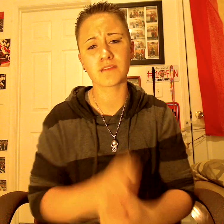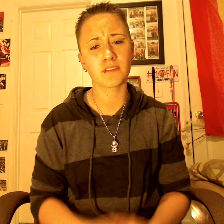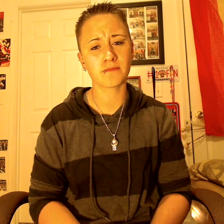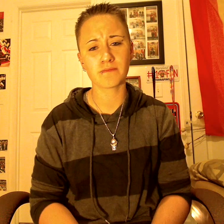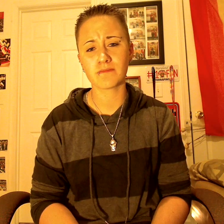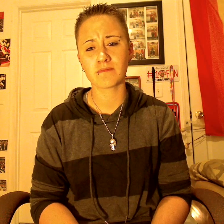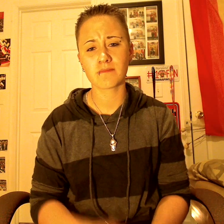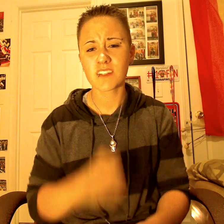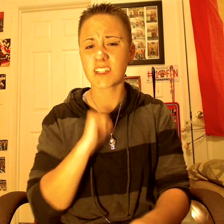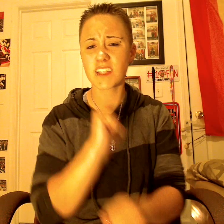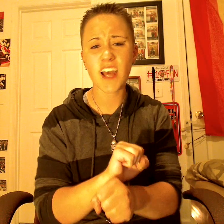loved.